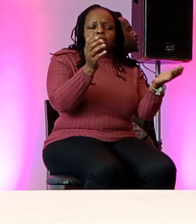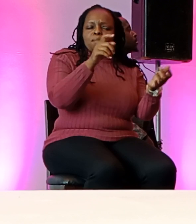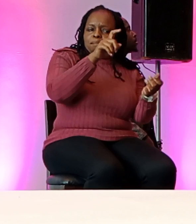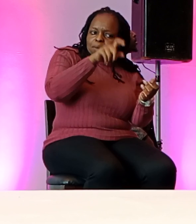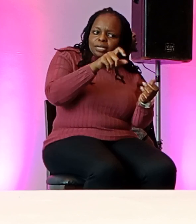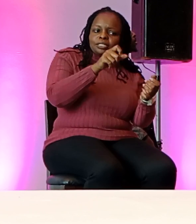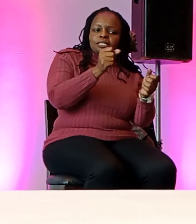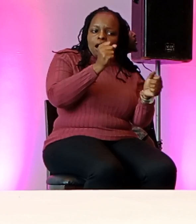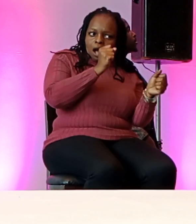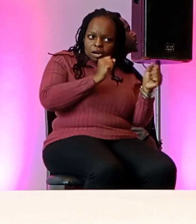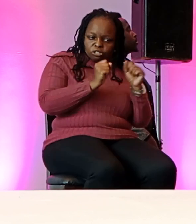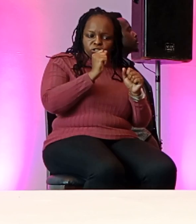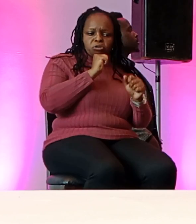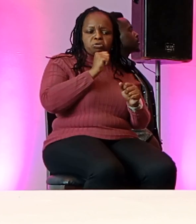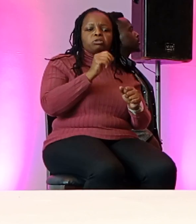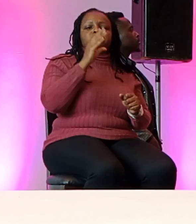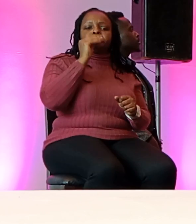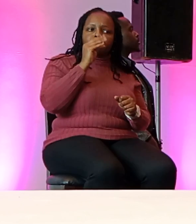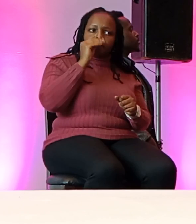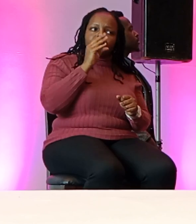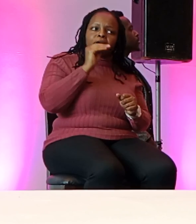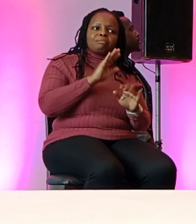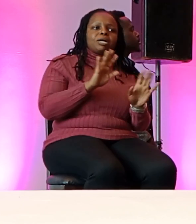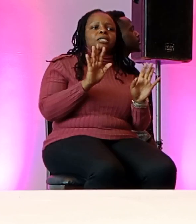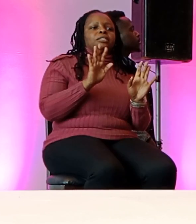be talking about it.